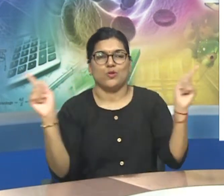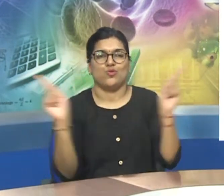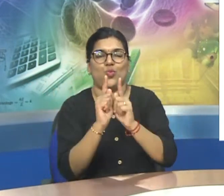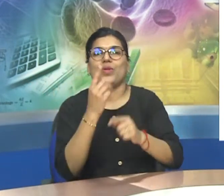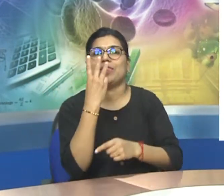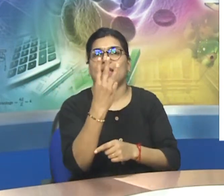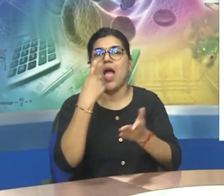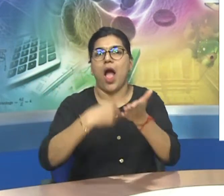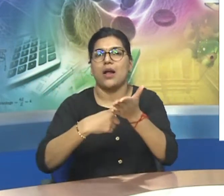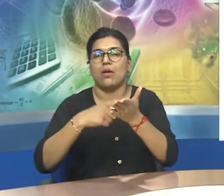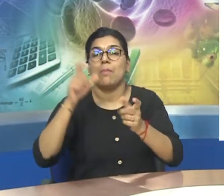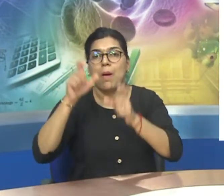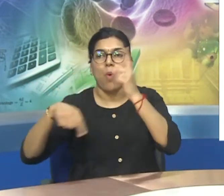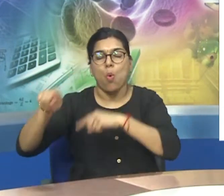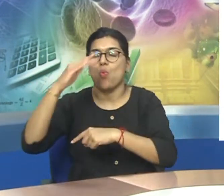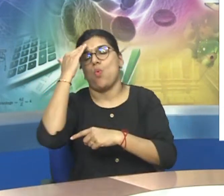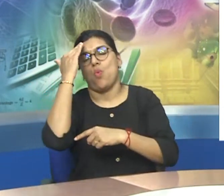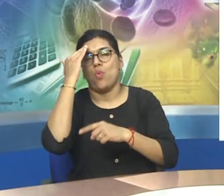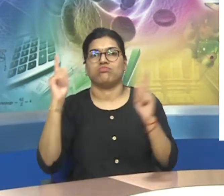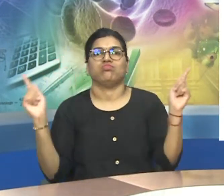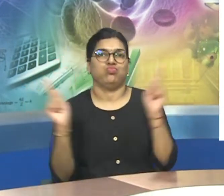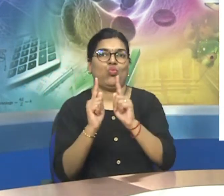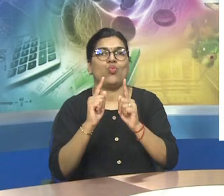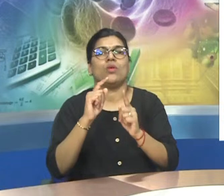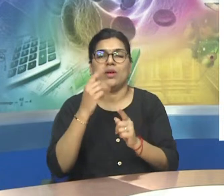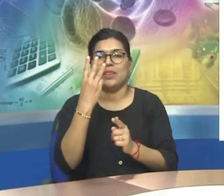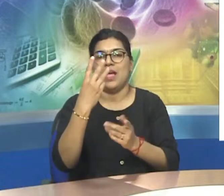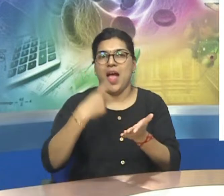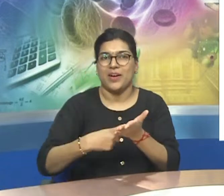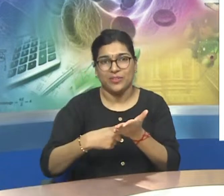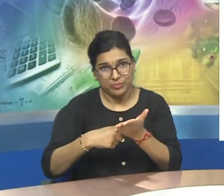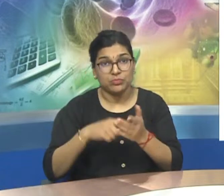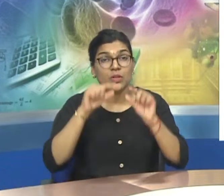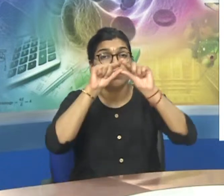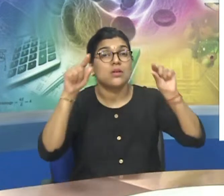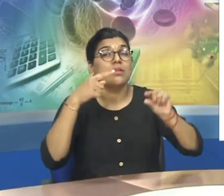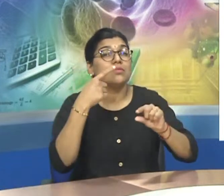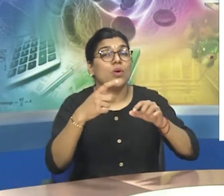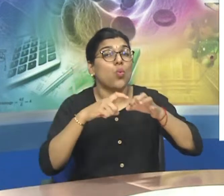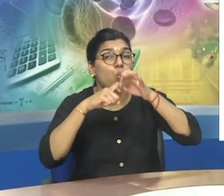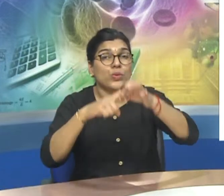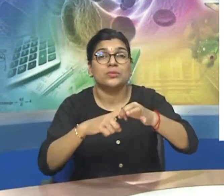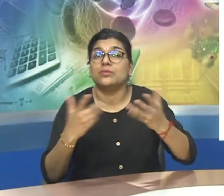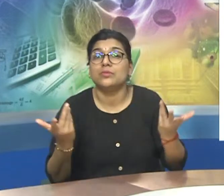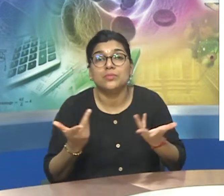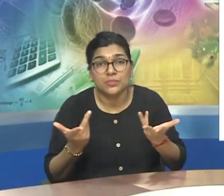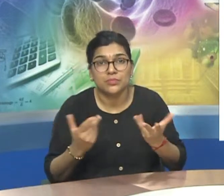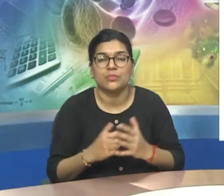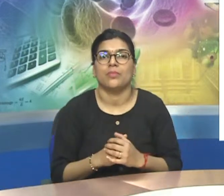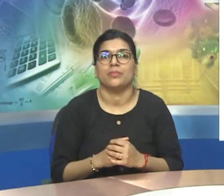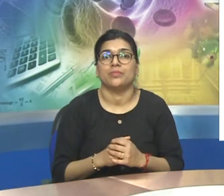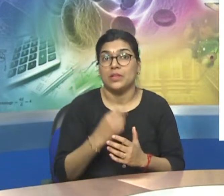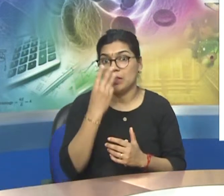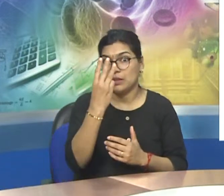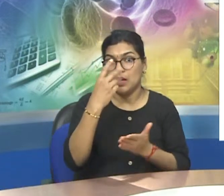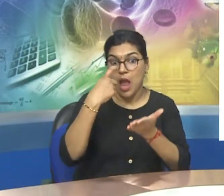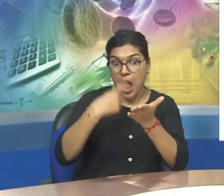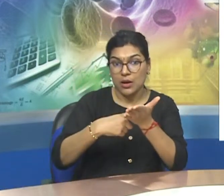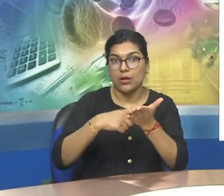Now you can see a green color image which has arrow. So the question